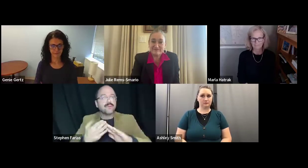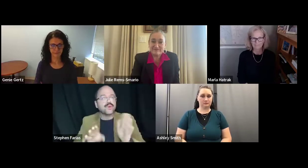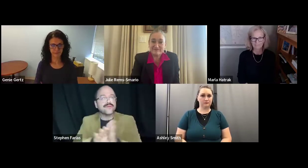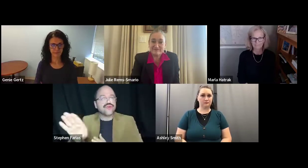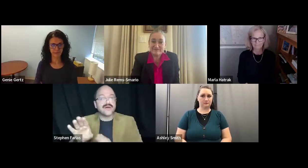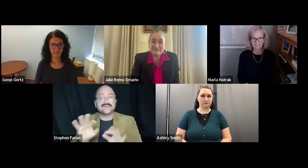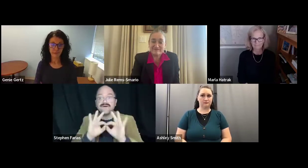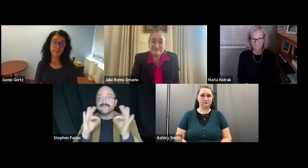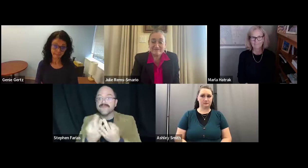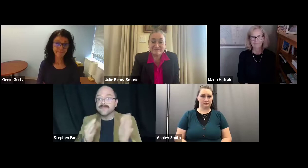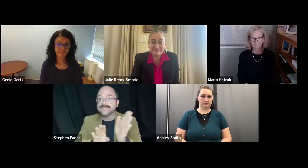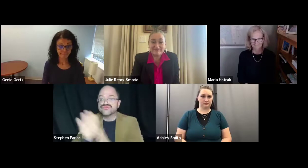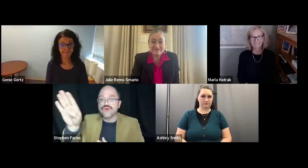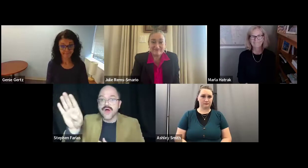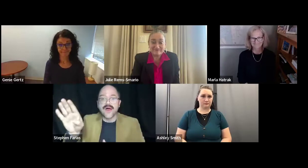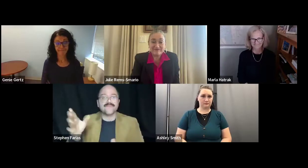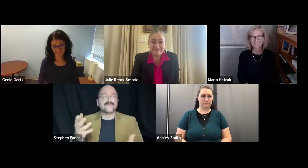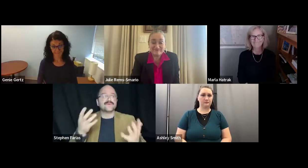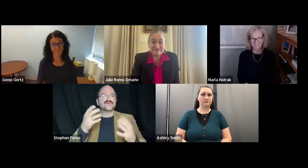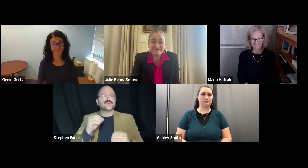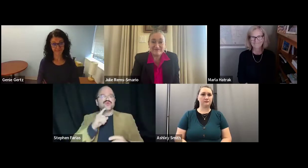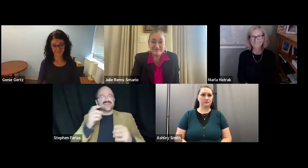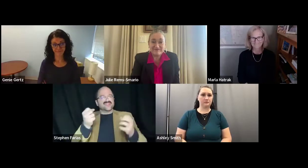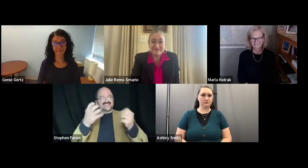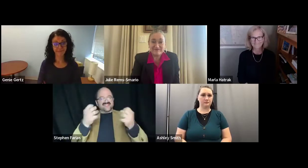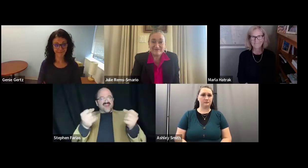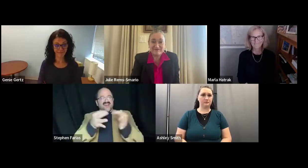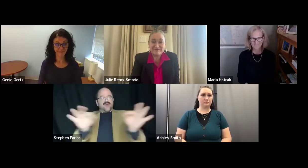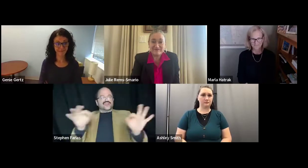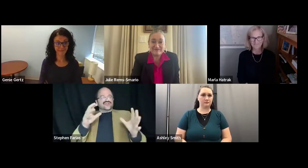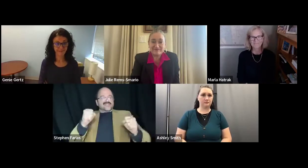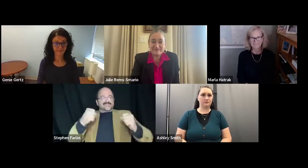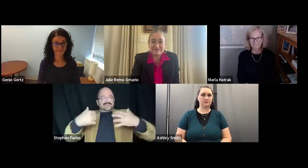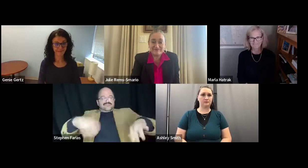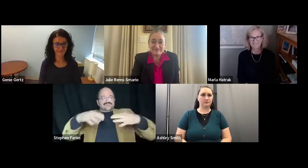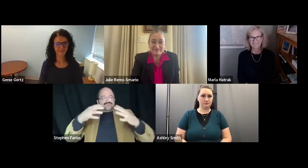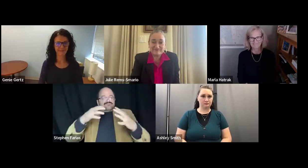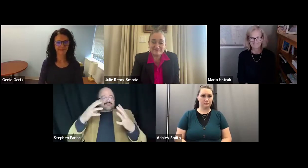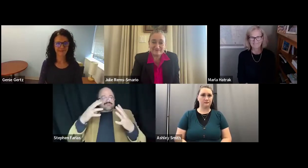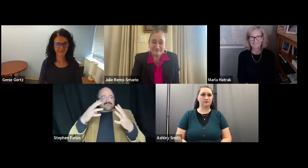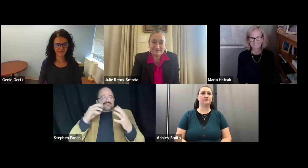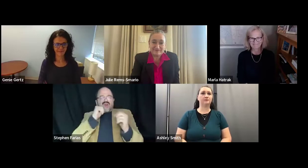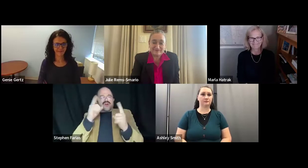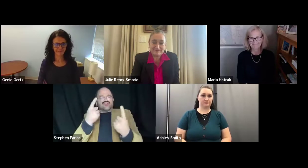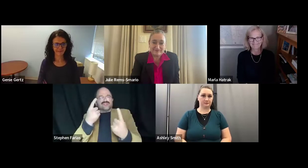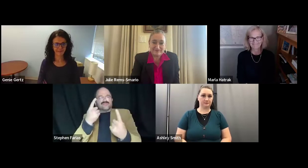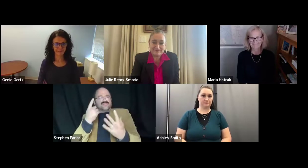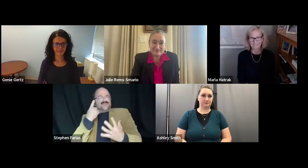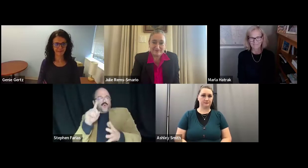is what has to happen for these children to thrive. And they don't just thrive personally, but their families thrive. And all of